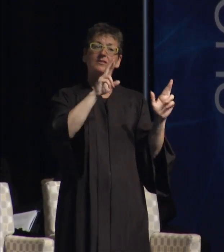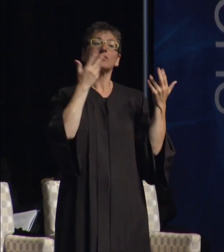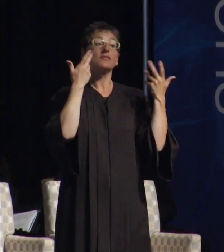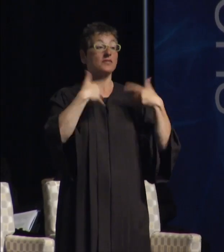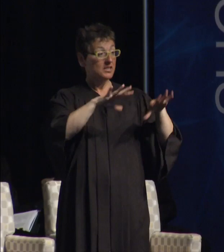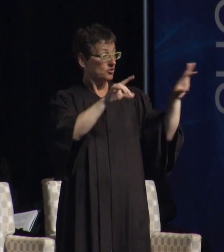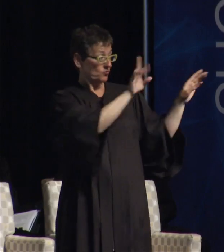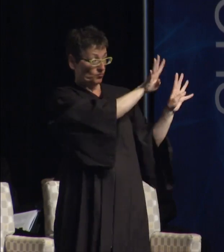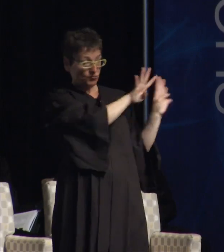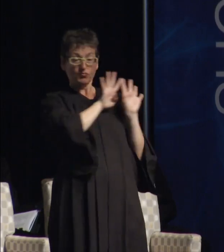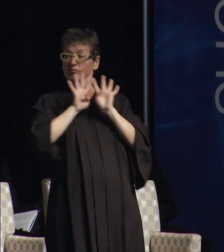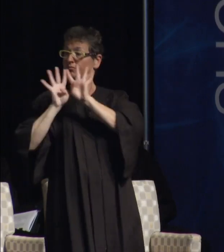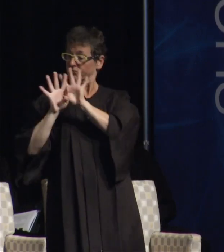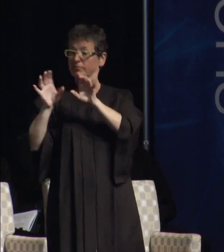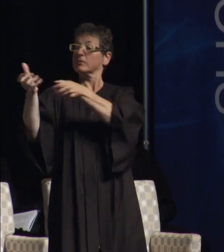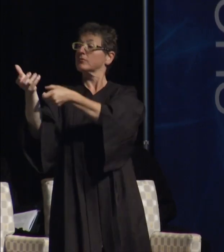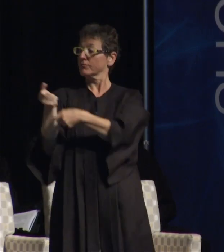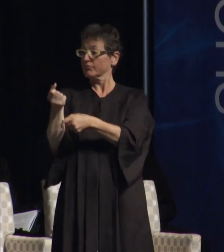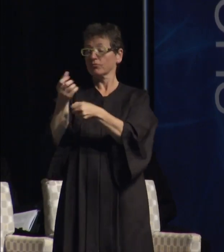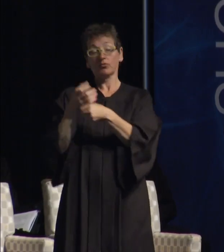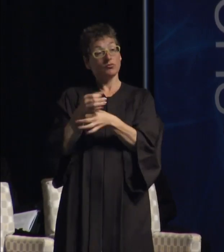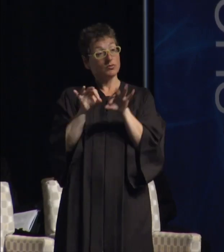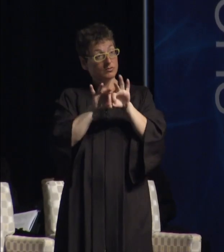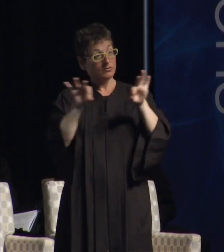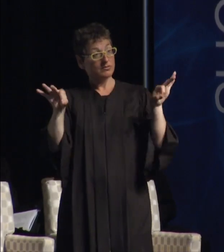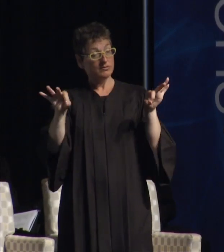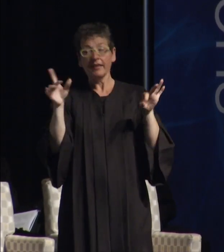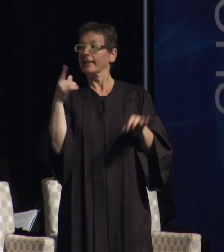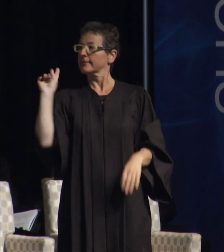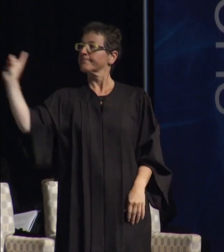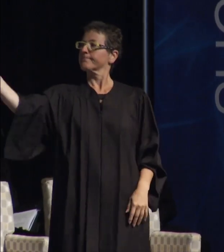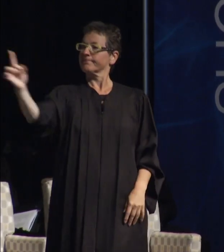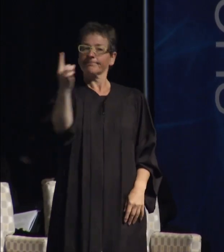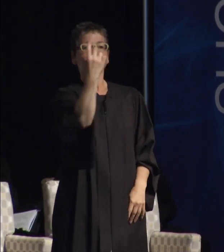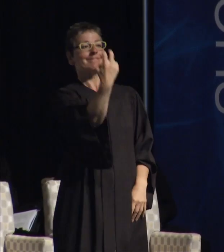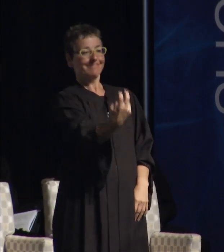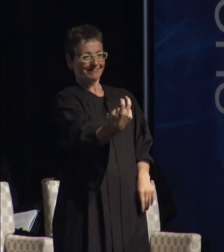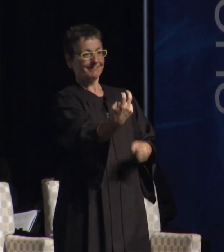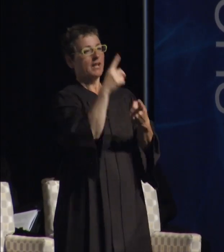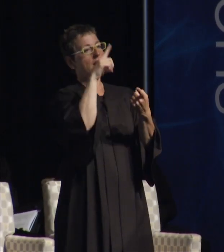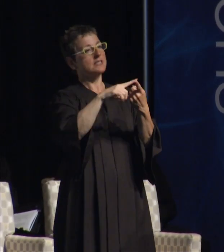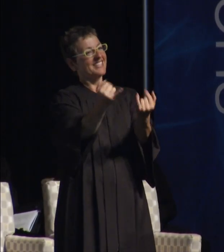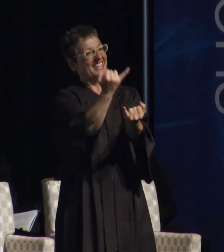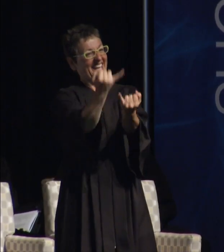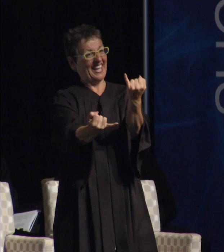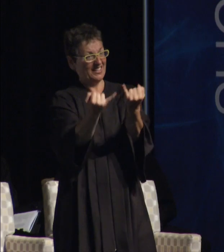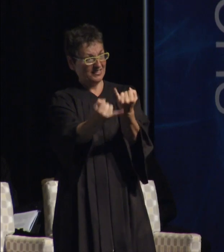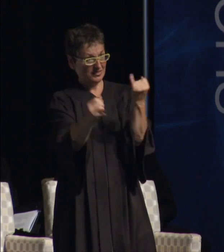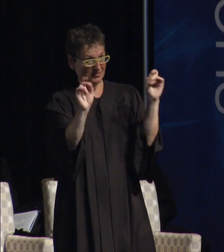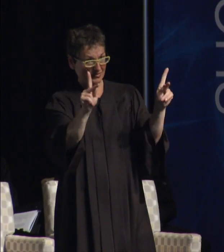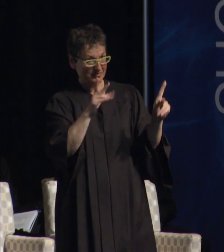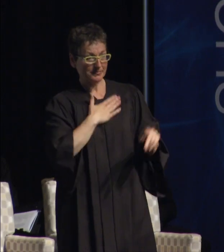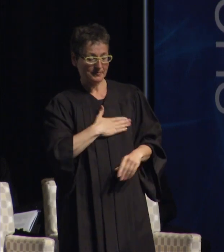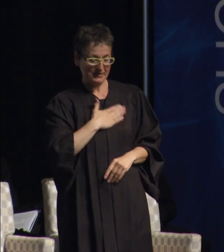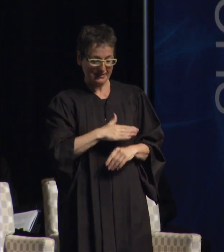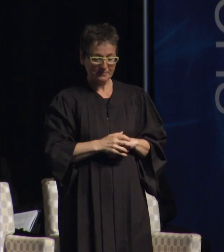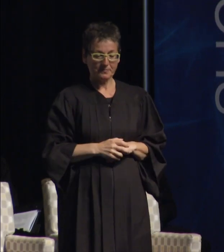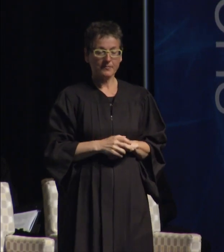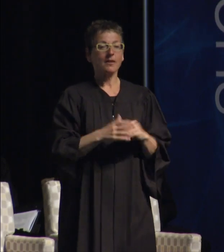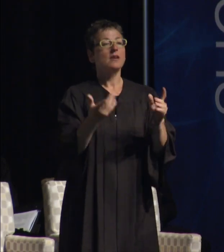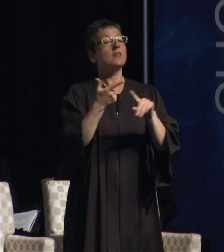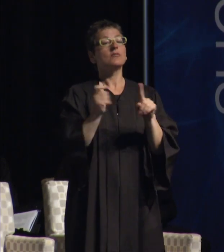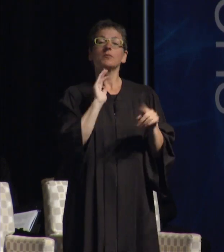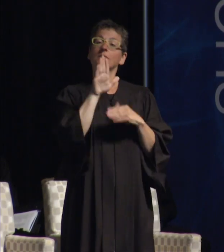chair after receiving your diploma and until the ceremony is over. Graduates, on behalf of our entire